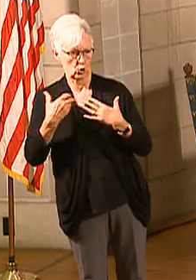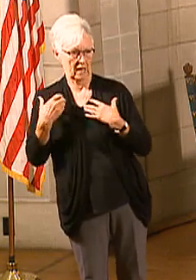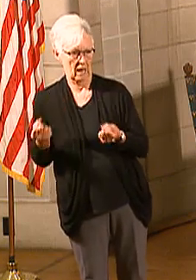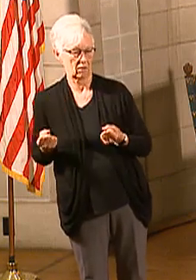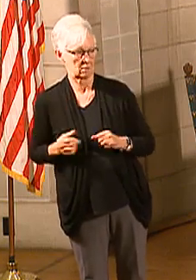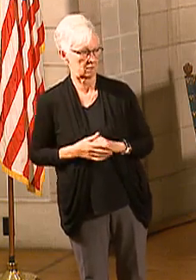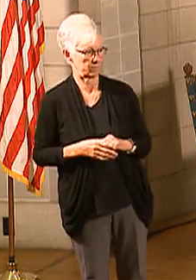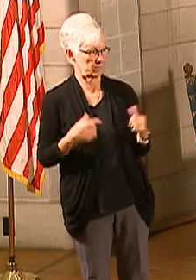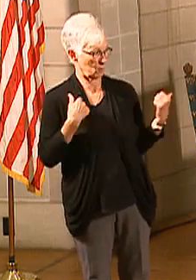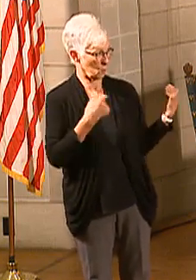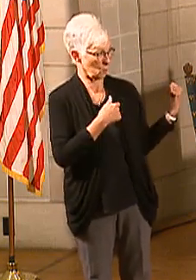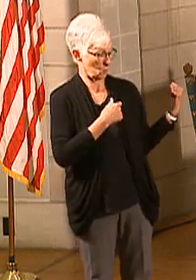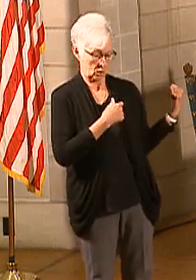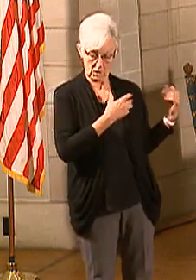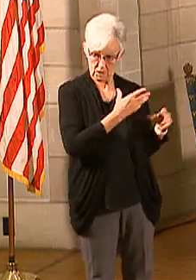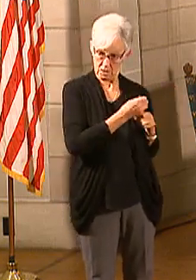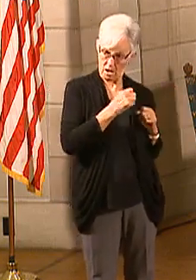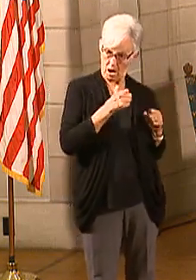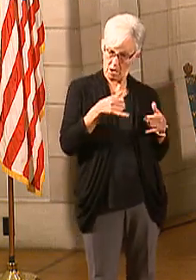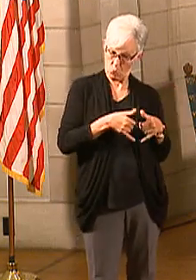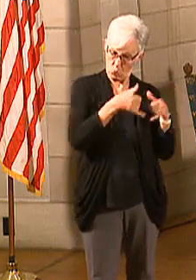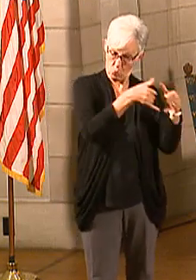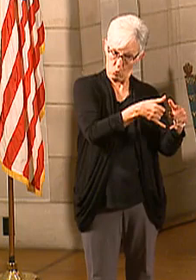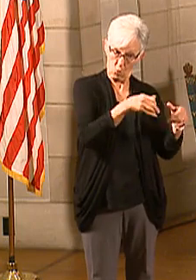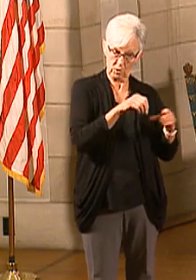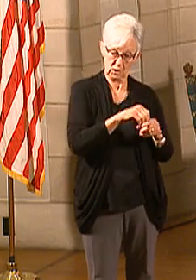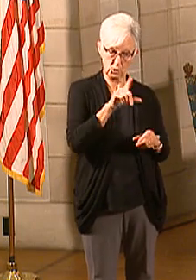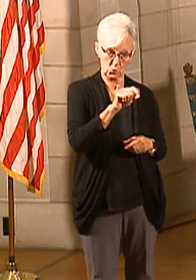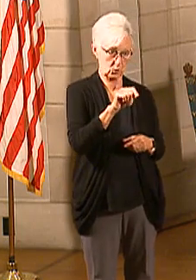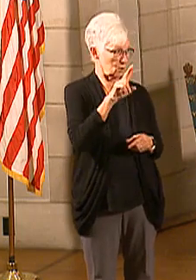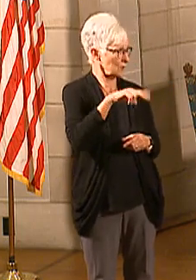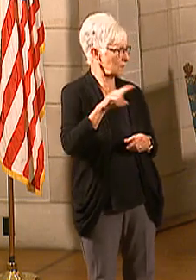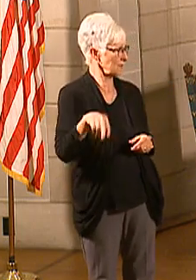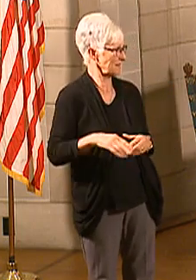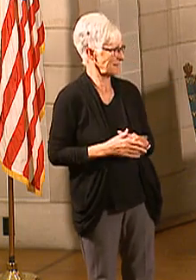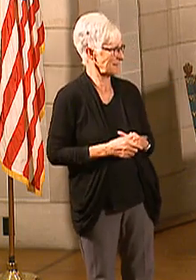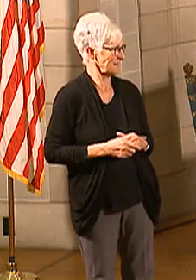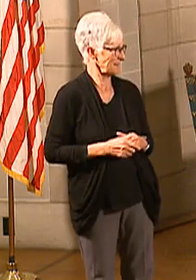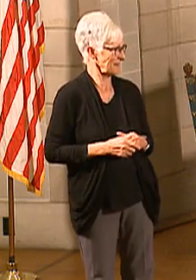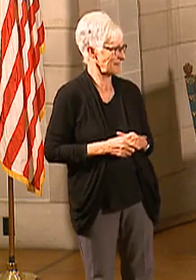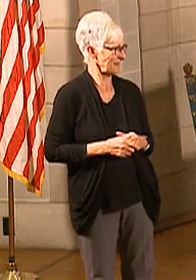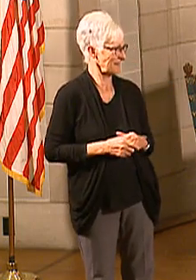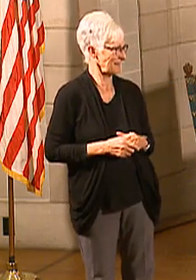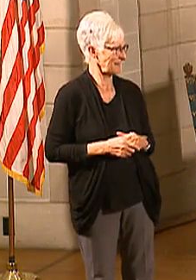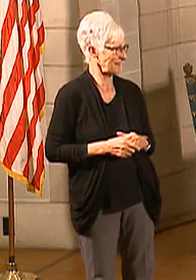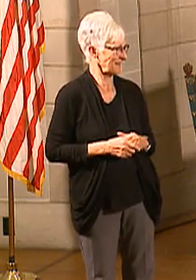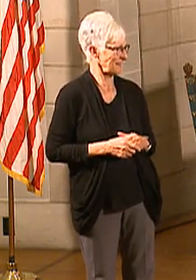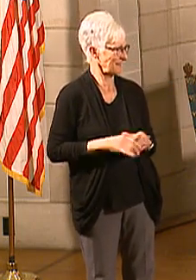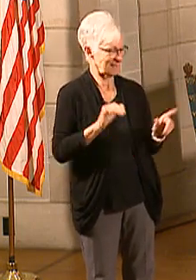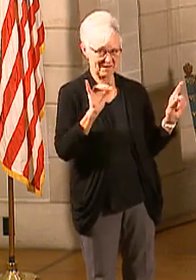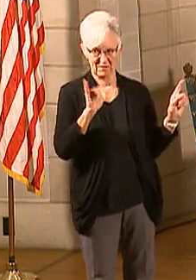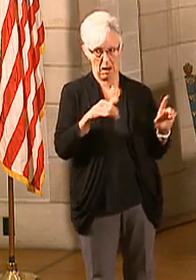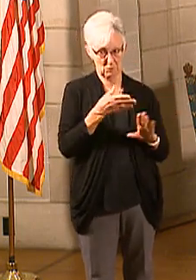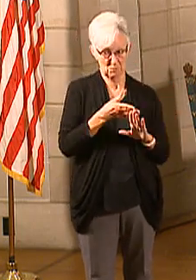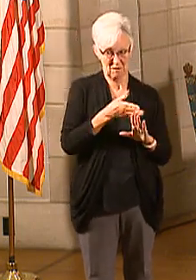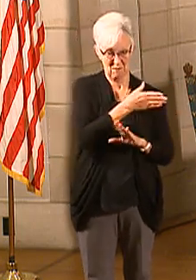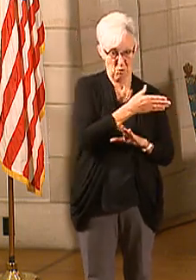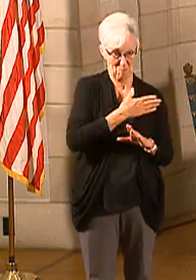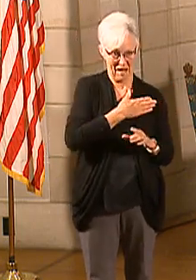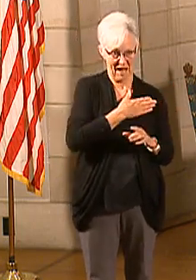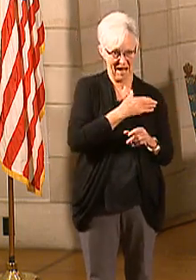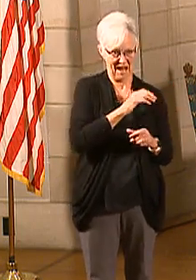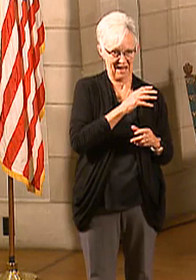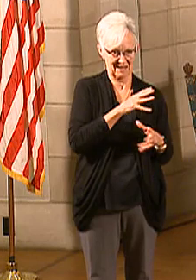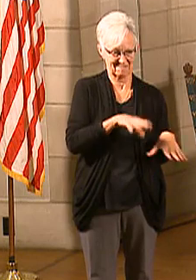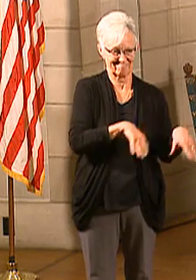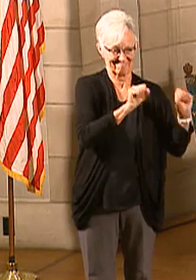in January 2020 from the Caseload Foundation? This was prior to my time. Oh, okay. Well, This we can was, still take but credit for it. We're here now. it was prior to my